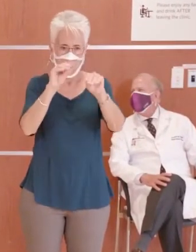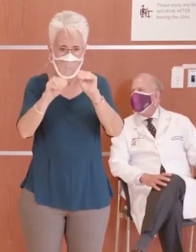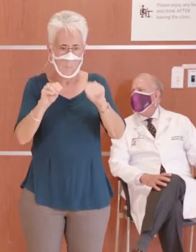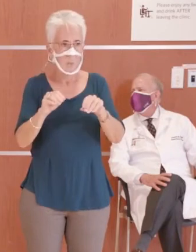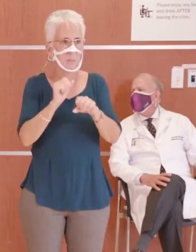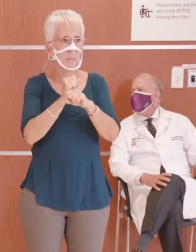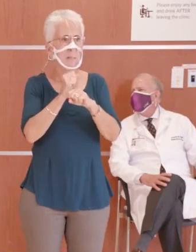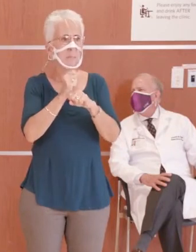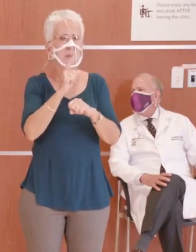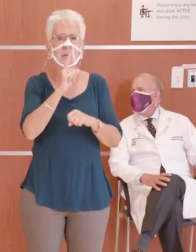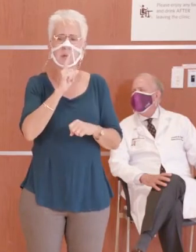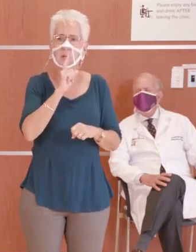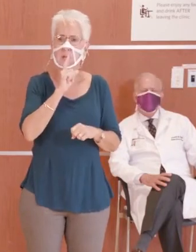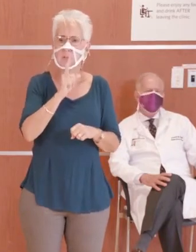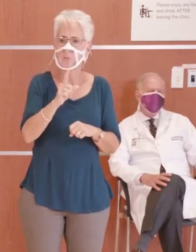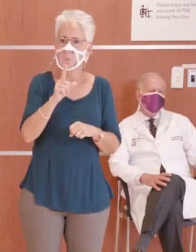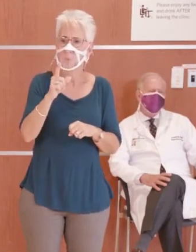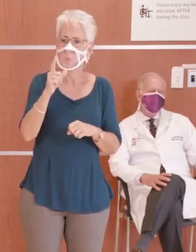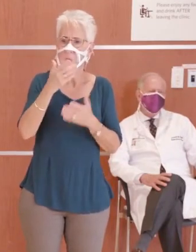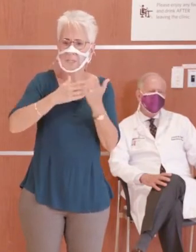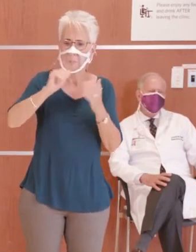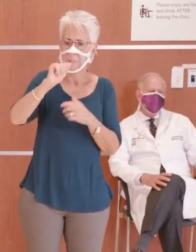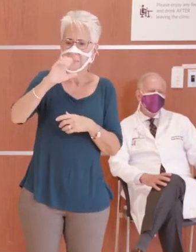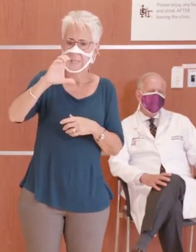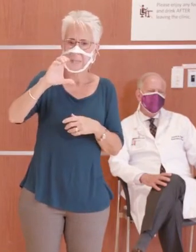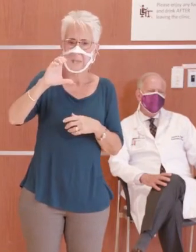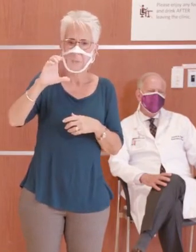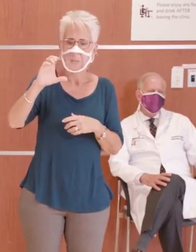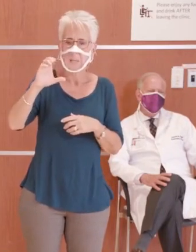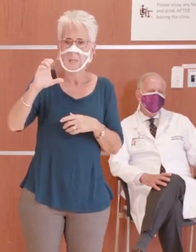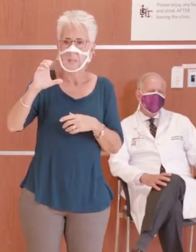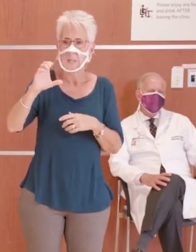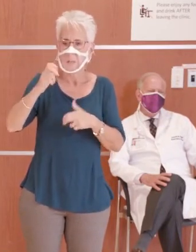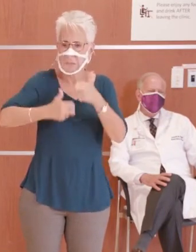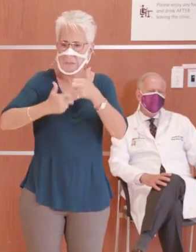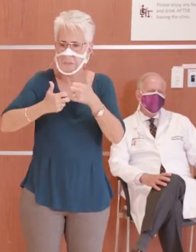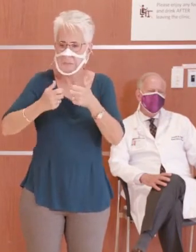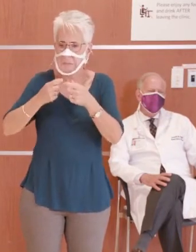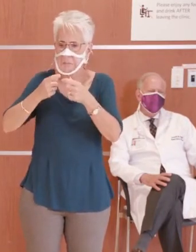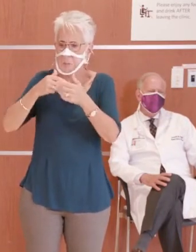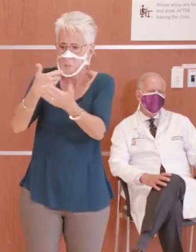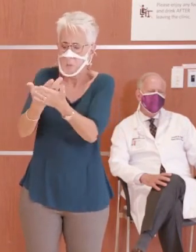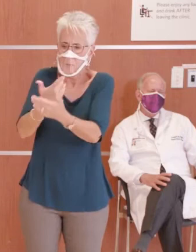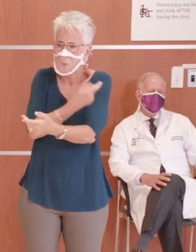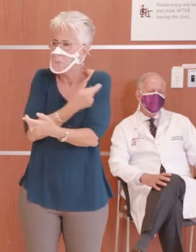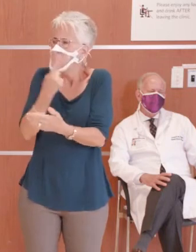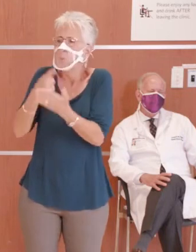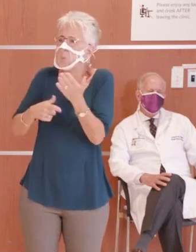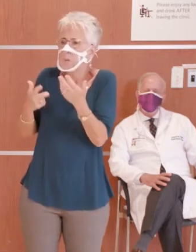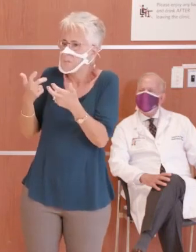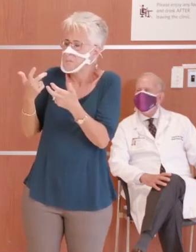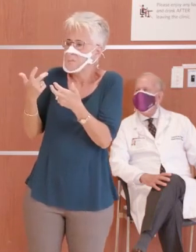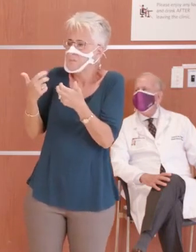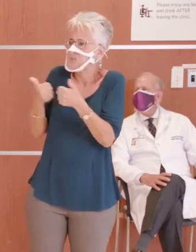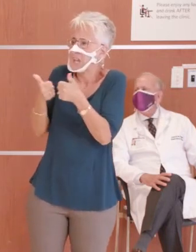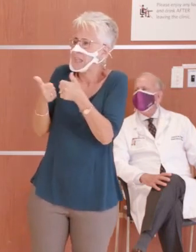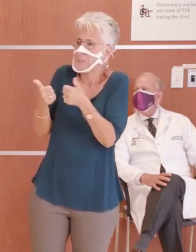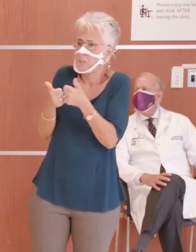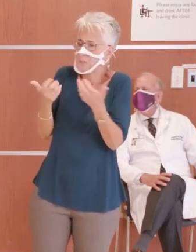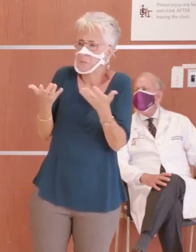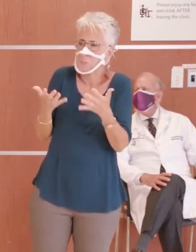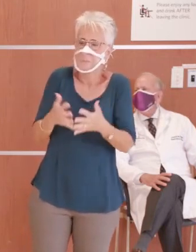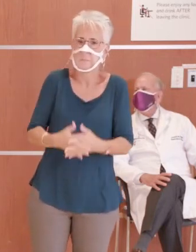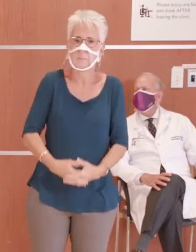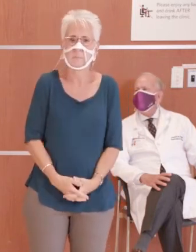getting to parts of the county that need it. Can you talk a little bit about what those challenges are and what the county's doing to, I guess, get around